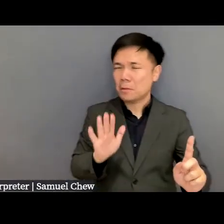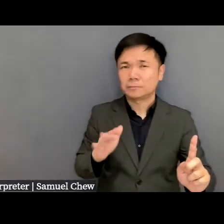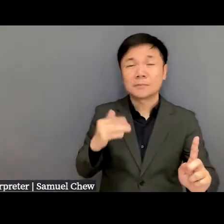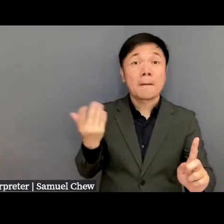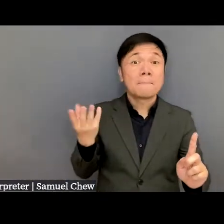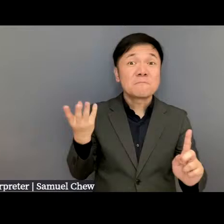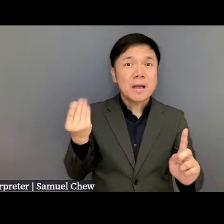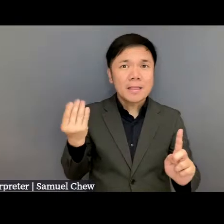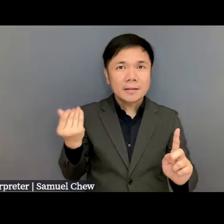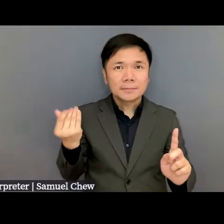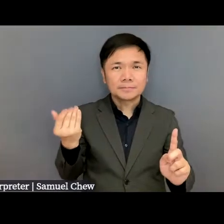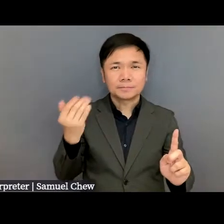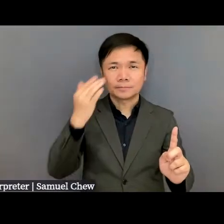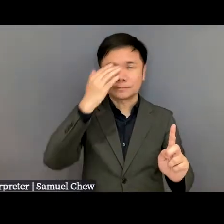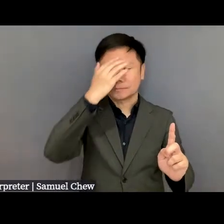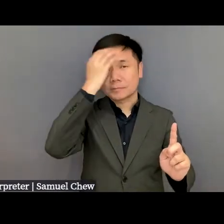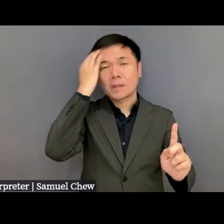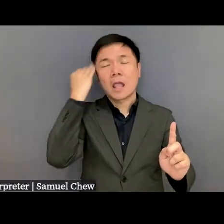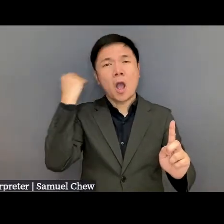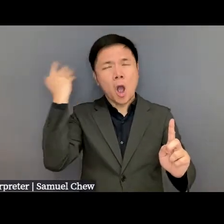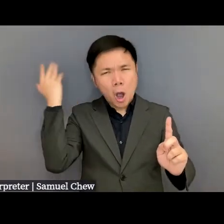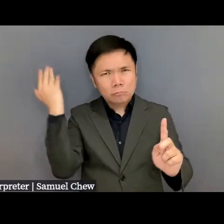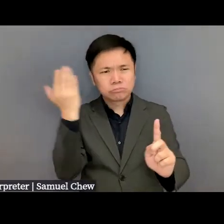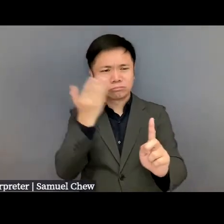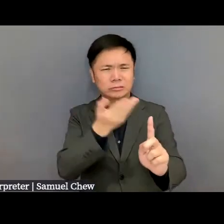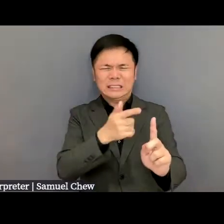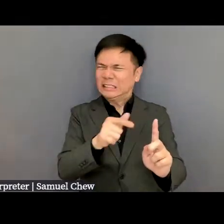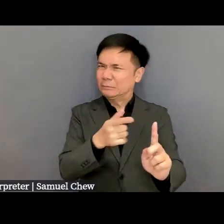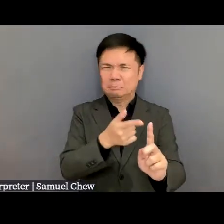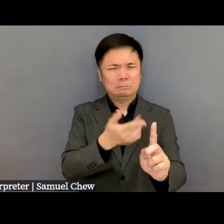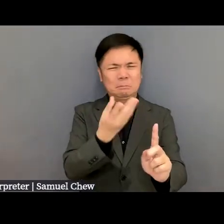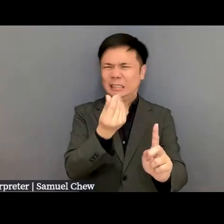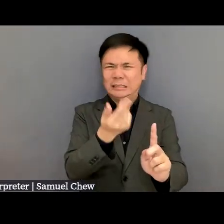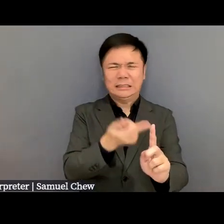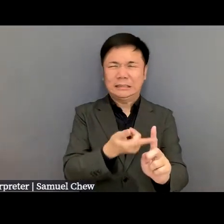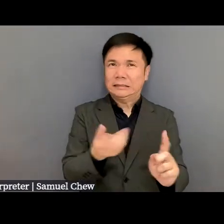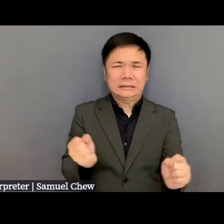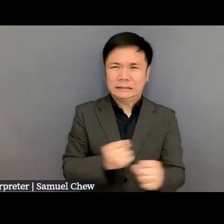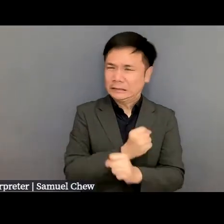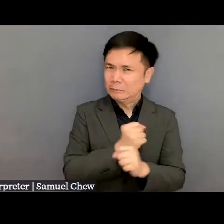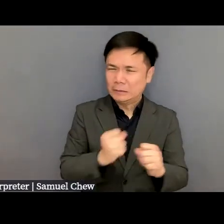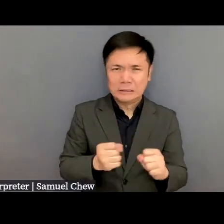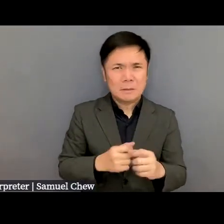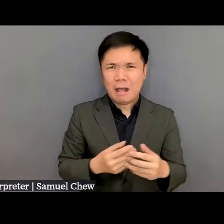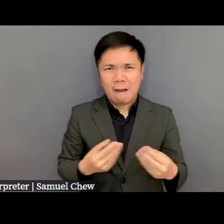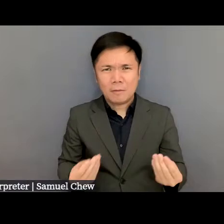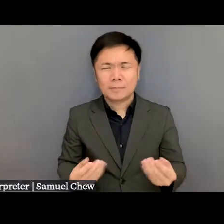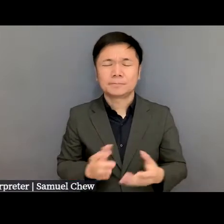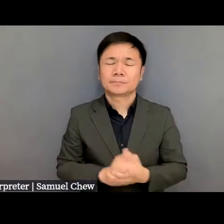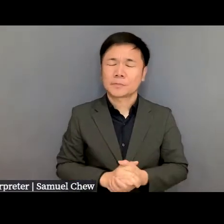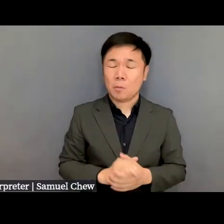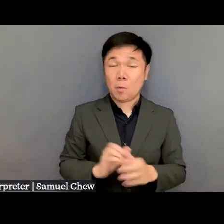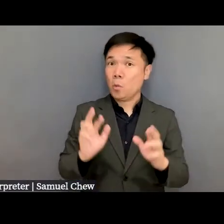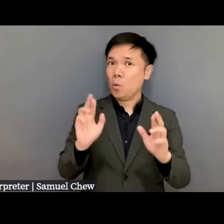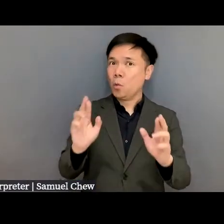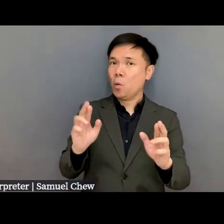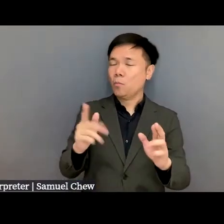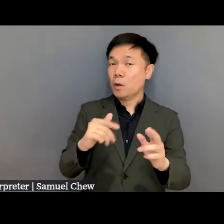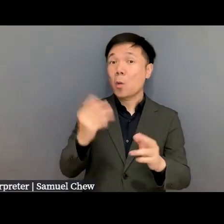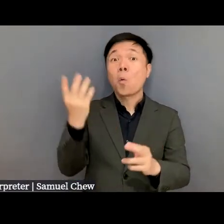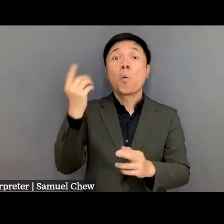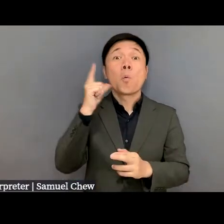financially, there are constraints. And we would have hoped, of course, UN Women also has